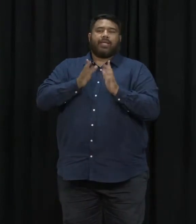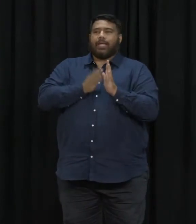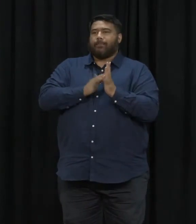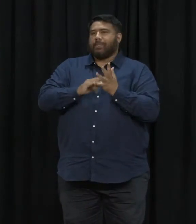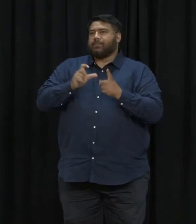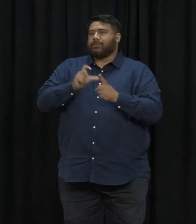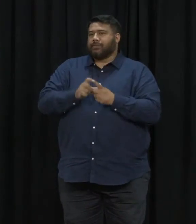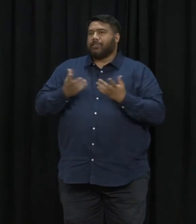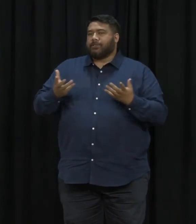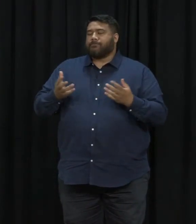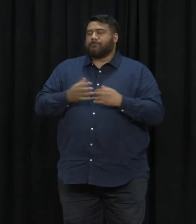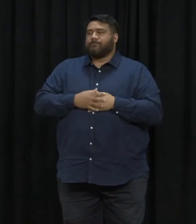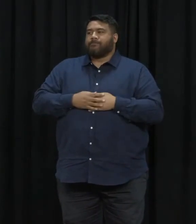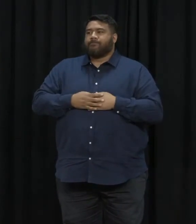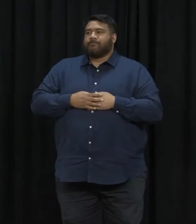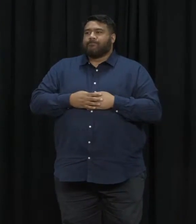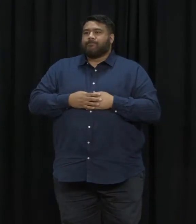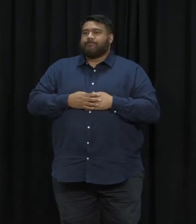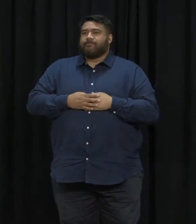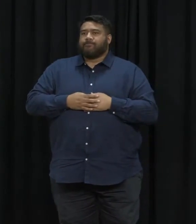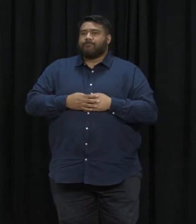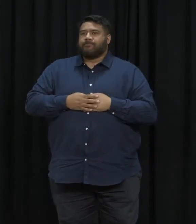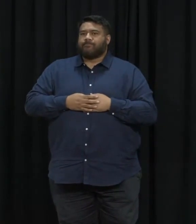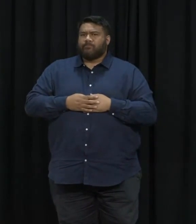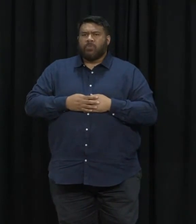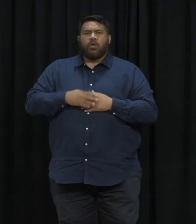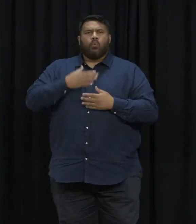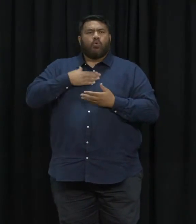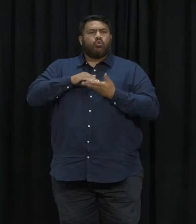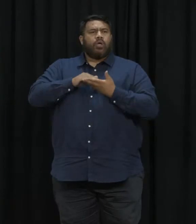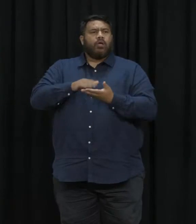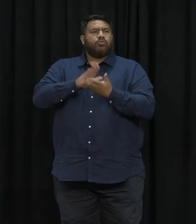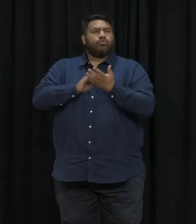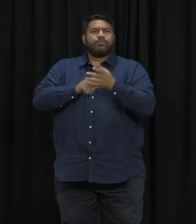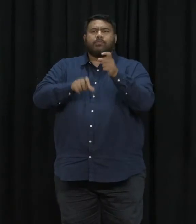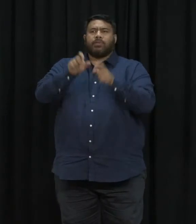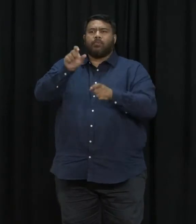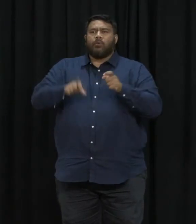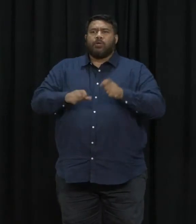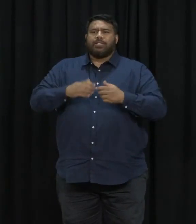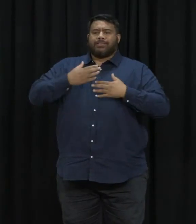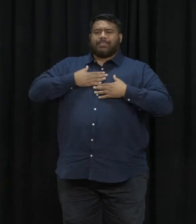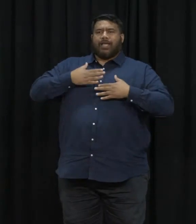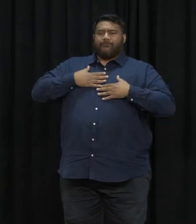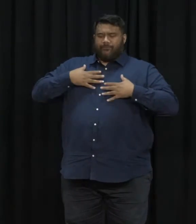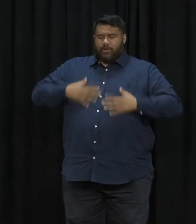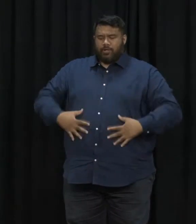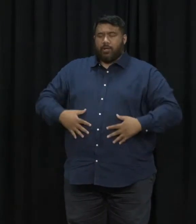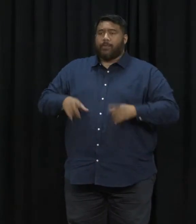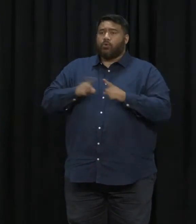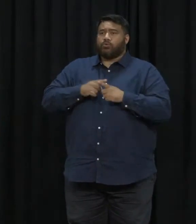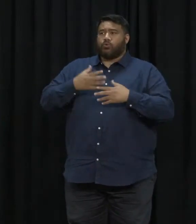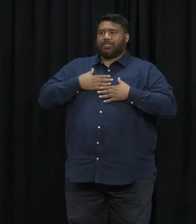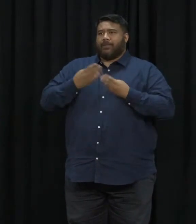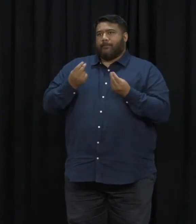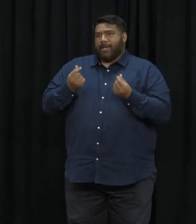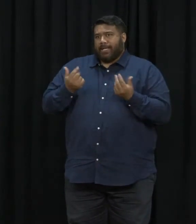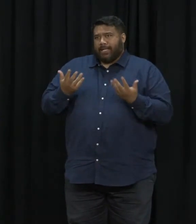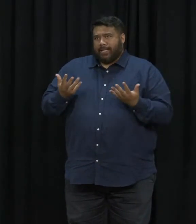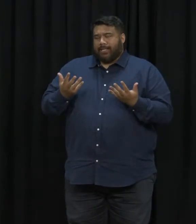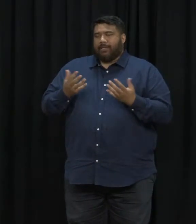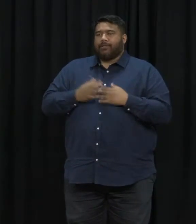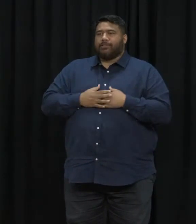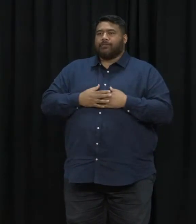set up systems to help keep New Zealanders safe from the virus, but also safe from financial hardship. If friends or family members are doing it tough, reach